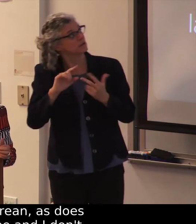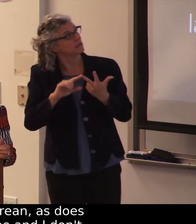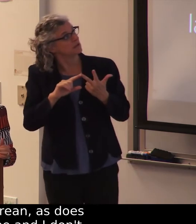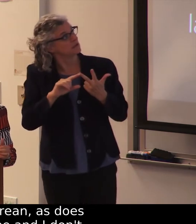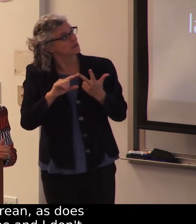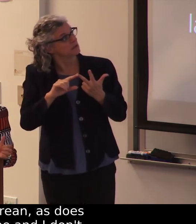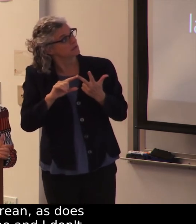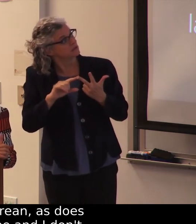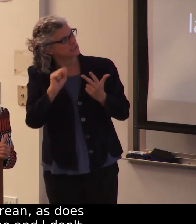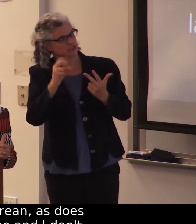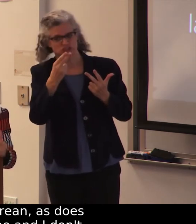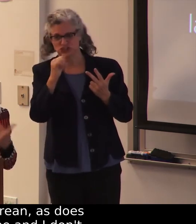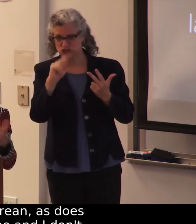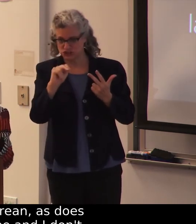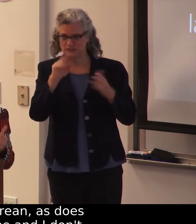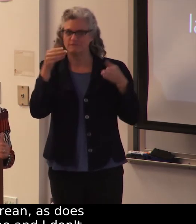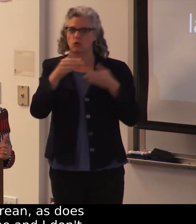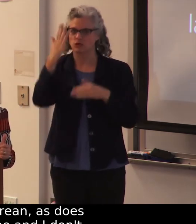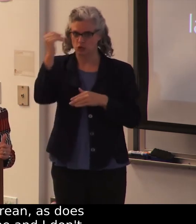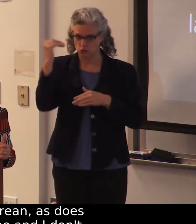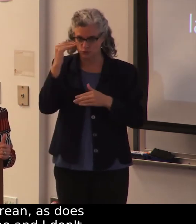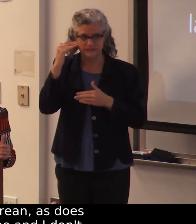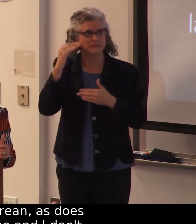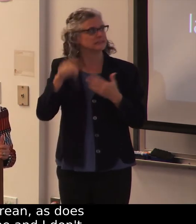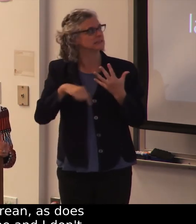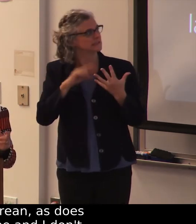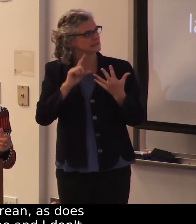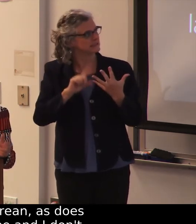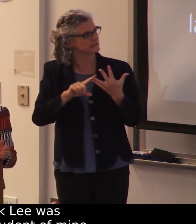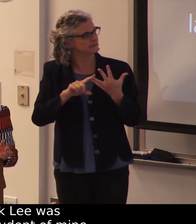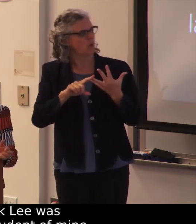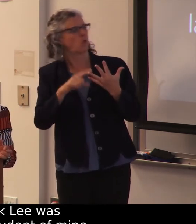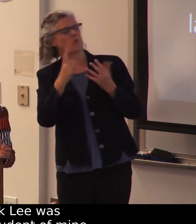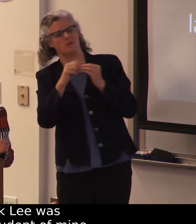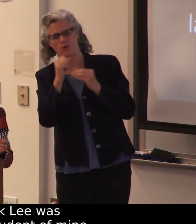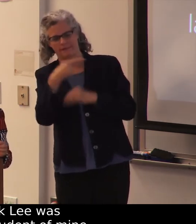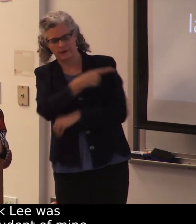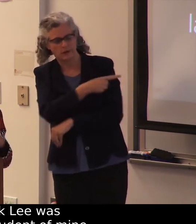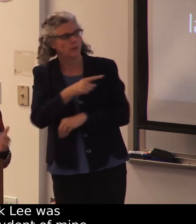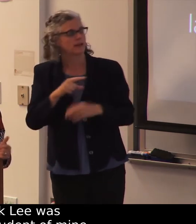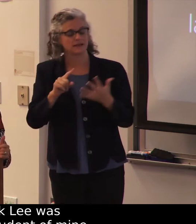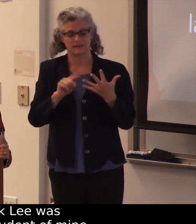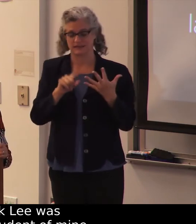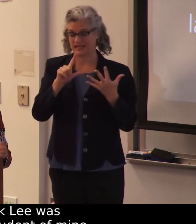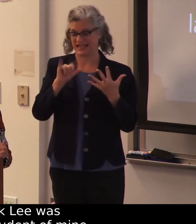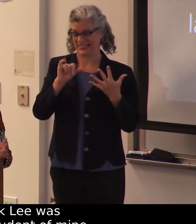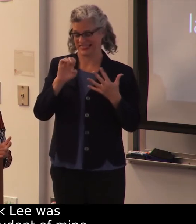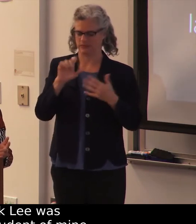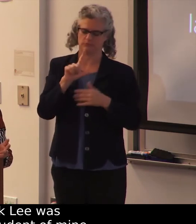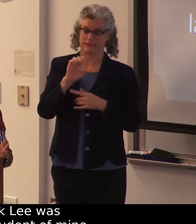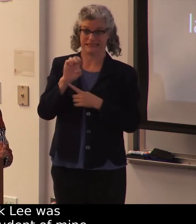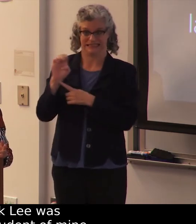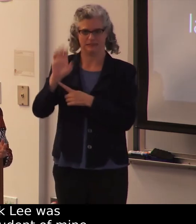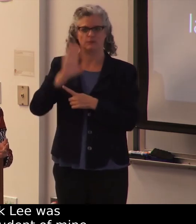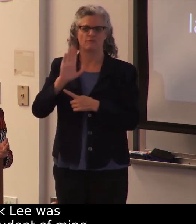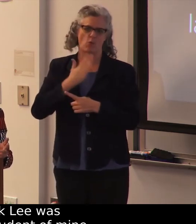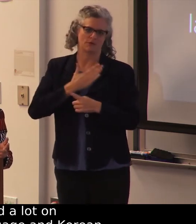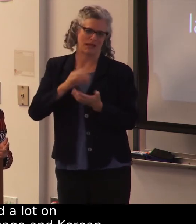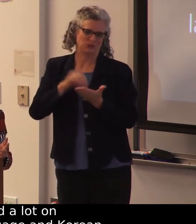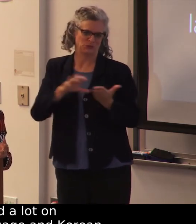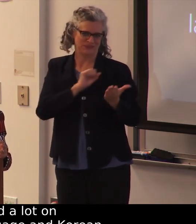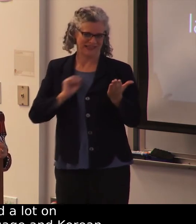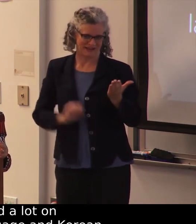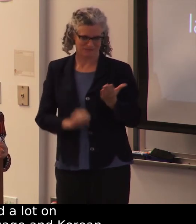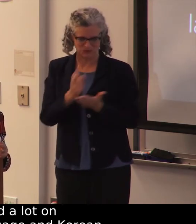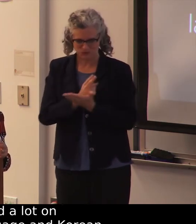on Korean, as has Jin-Suk Lee, and I don't have her up there, right? Jin-Suk Lee was a former student of mine at Stanford, and they work